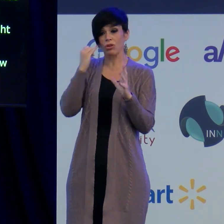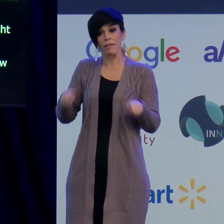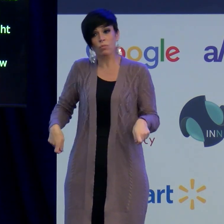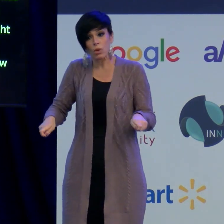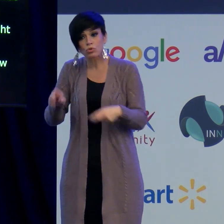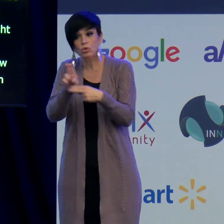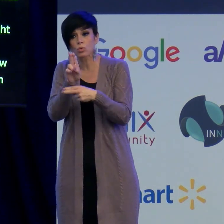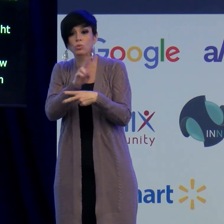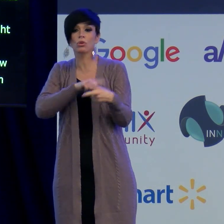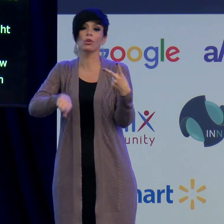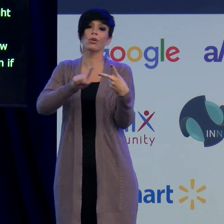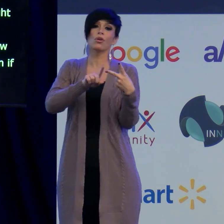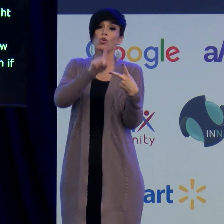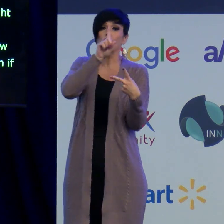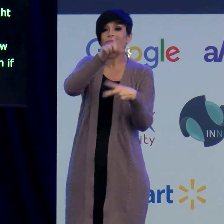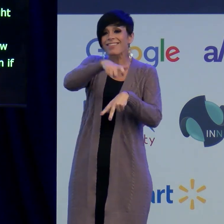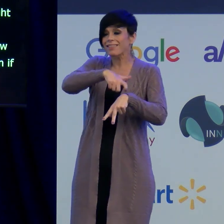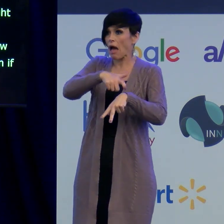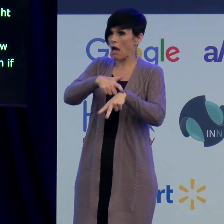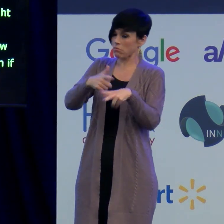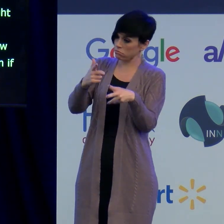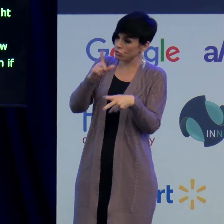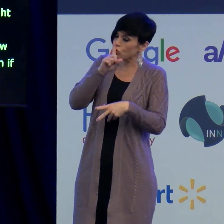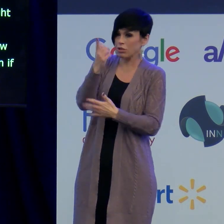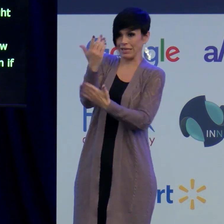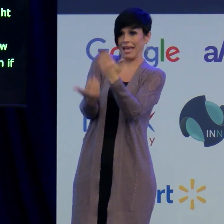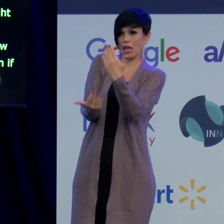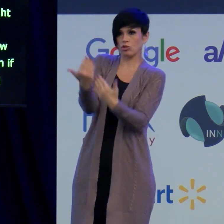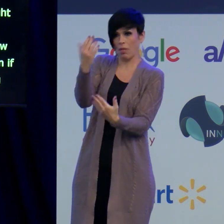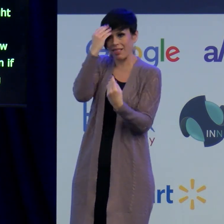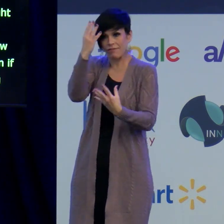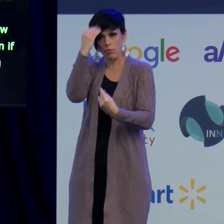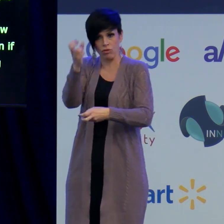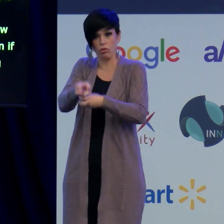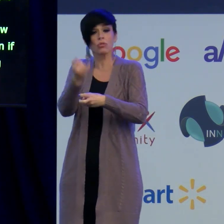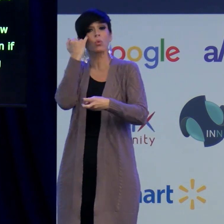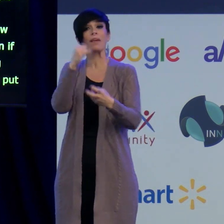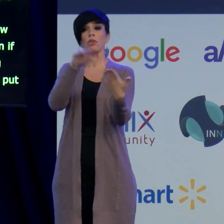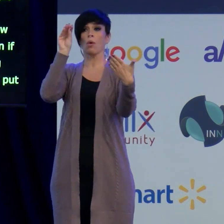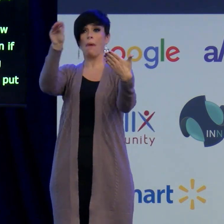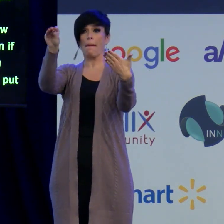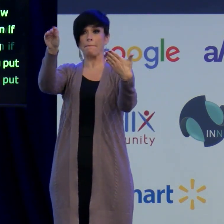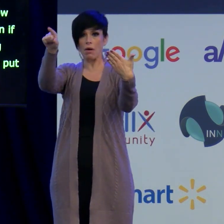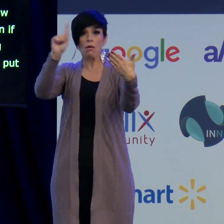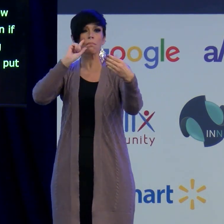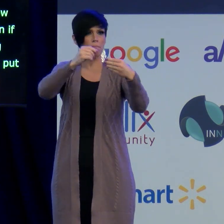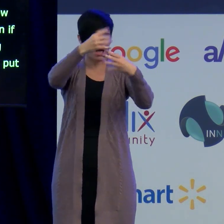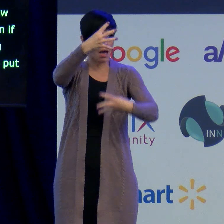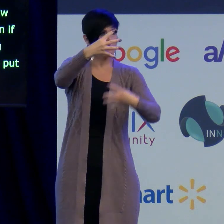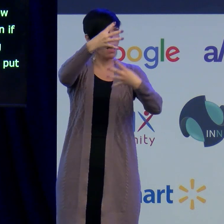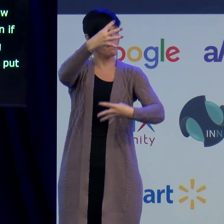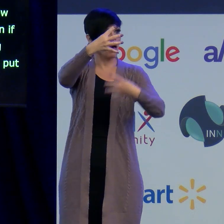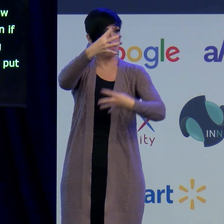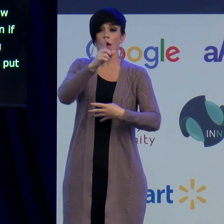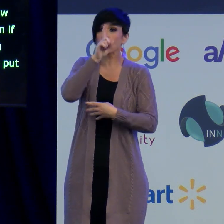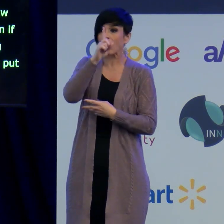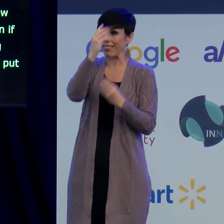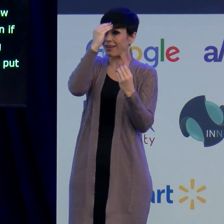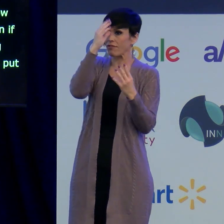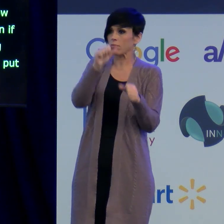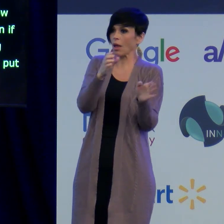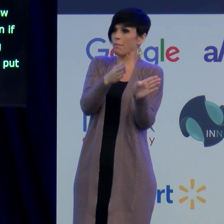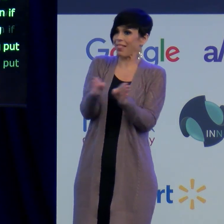and to getting real, tangible information on. So if you put a prompt in there, you're getting out real information that you could use to